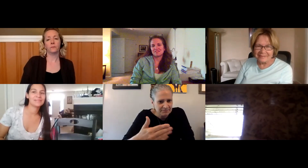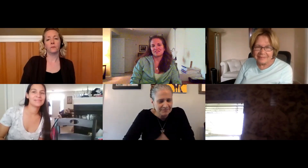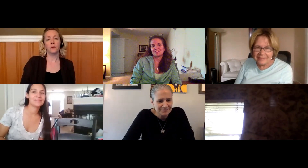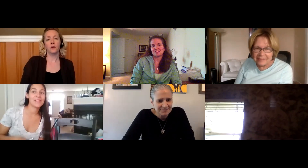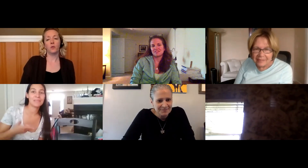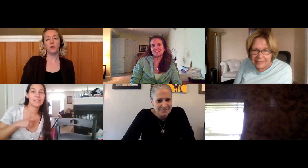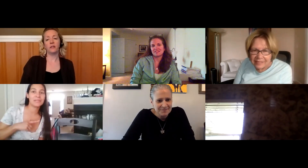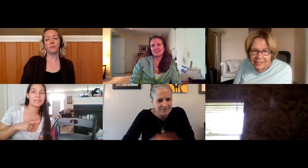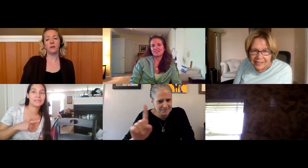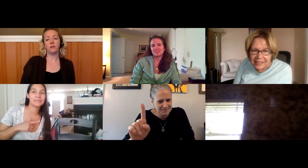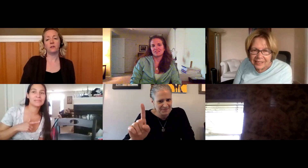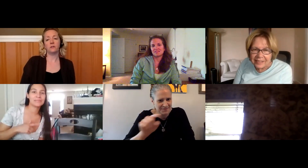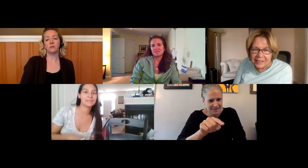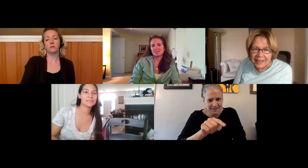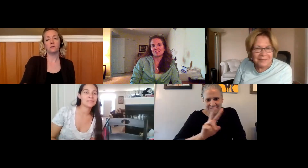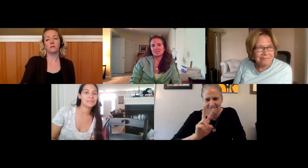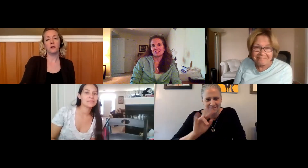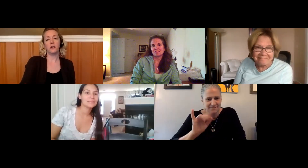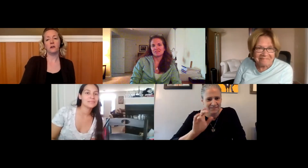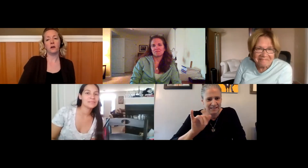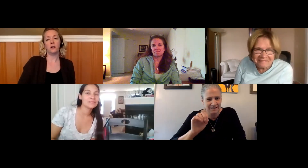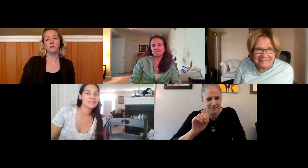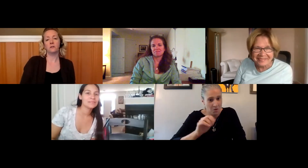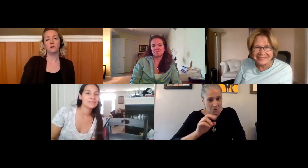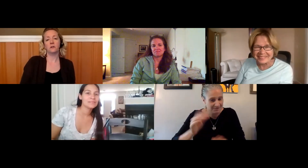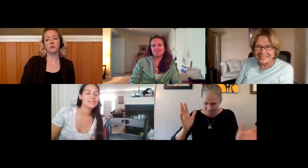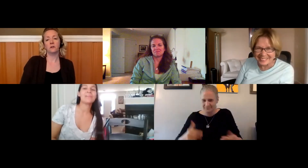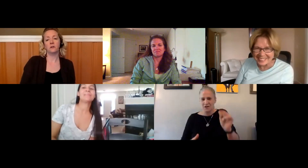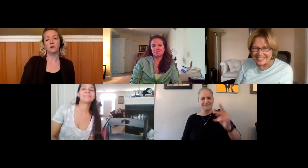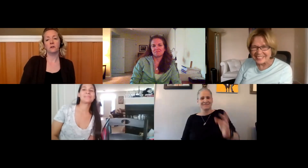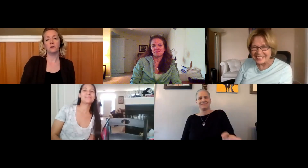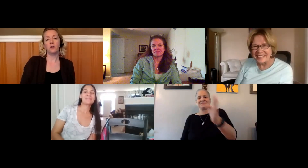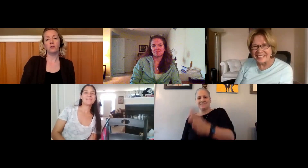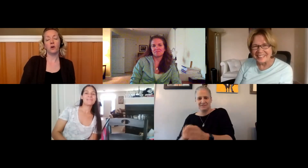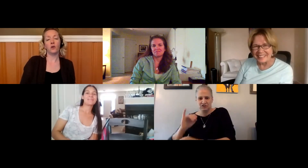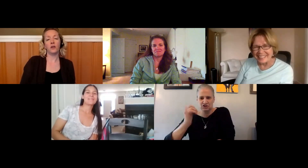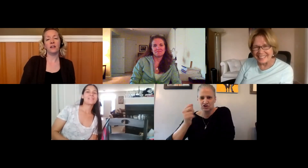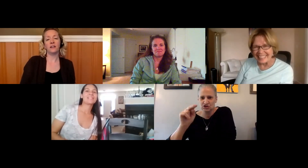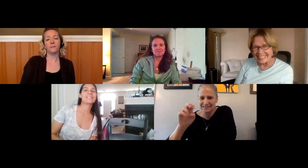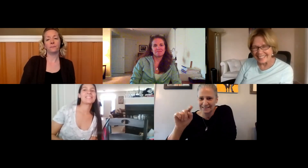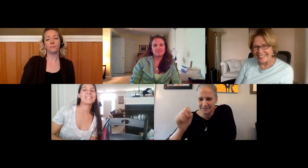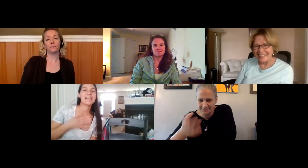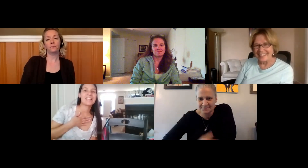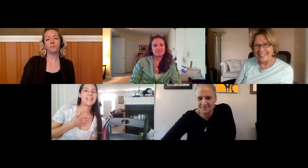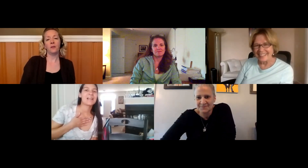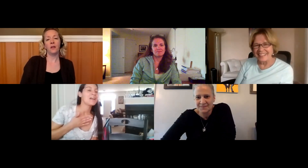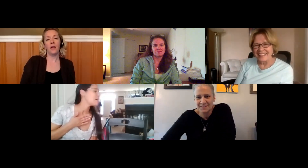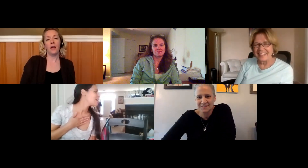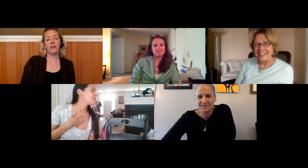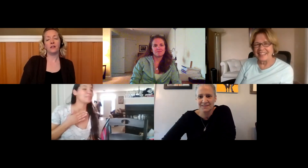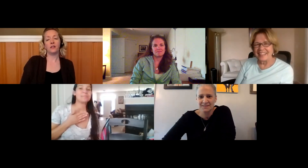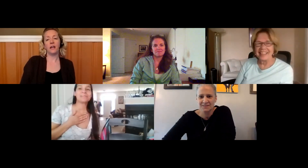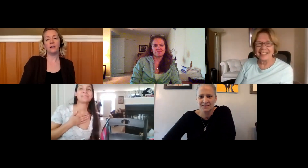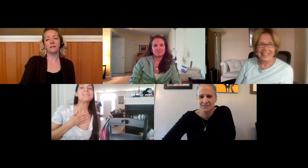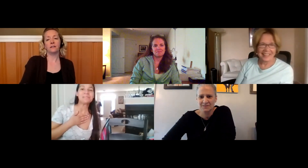You wanted to say something else? Vicky, go ahead. No? Okay. And then